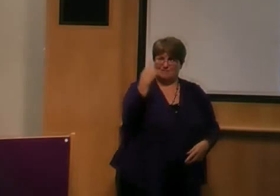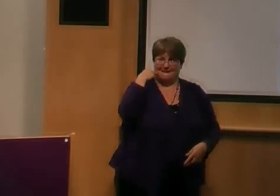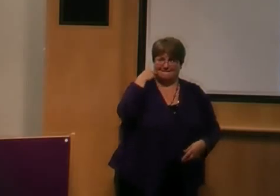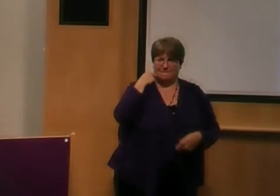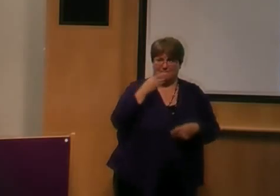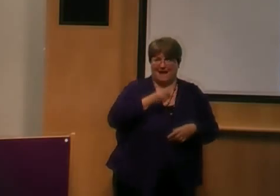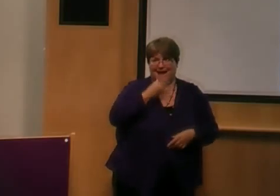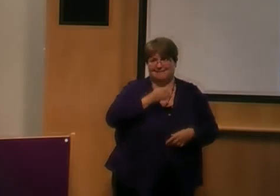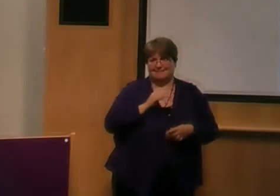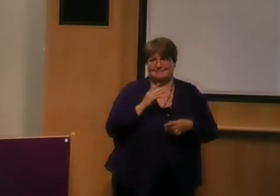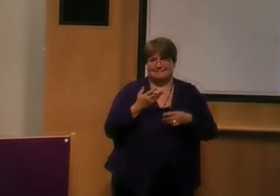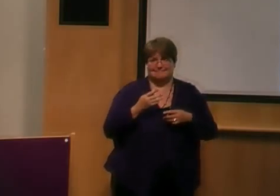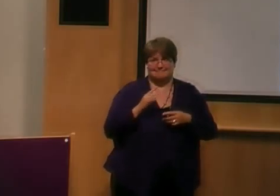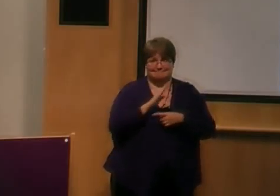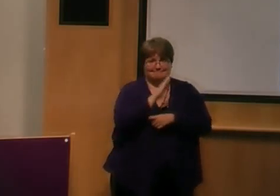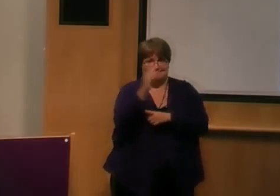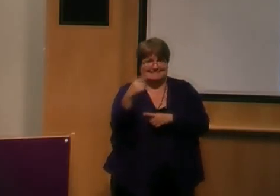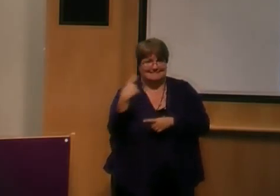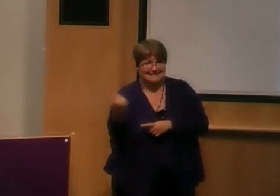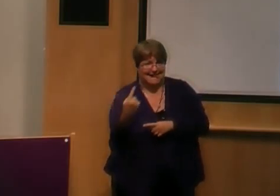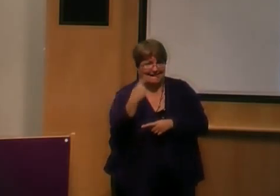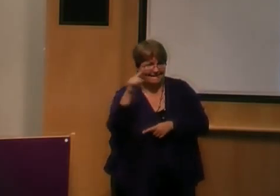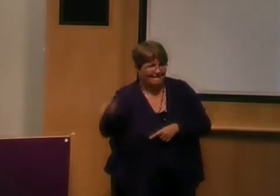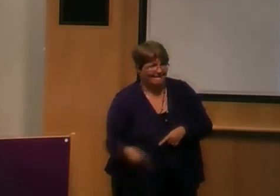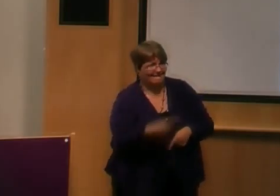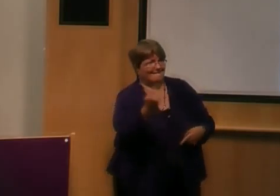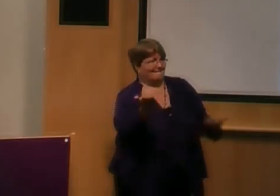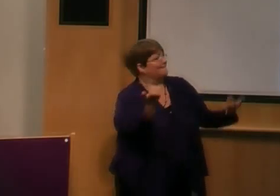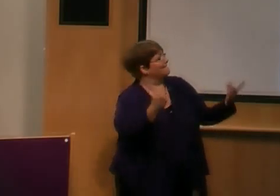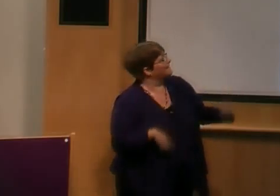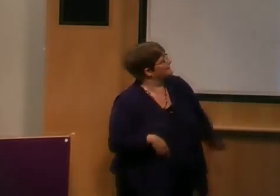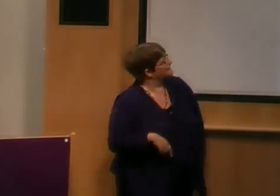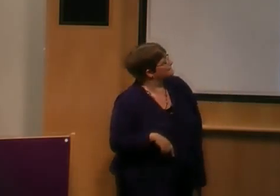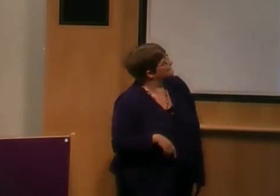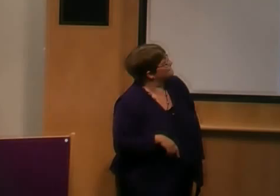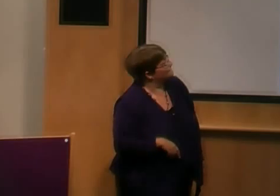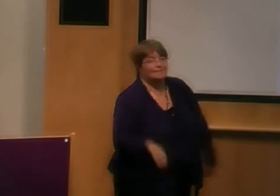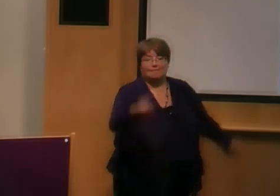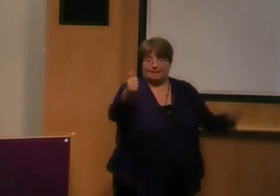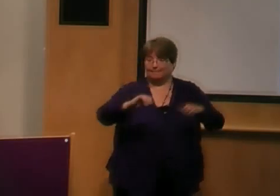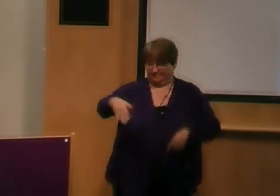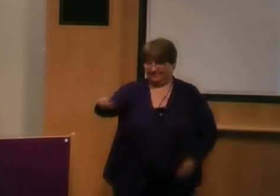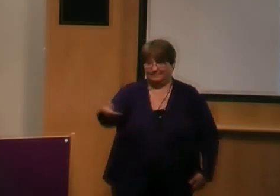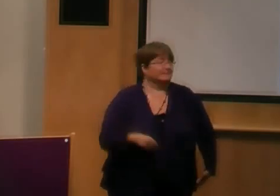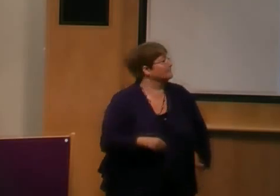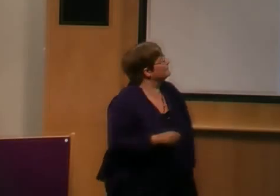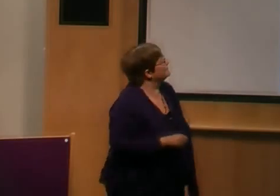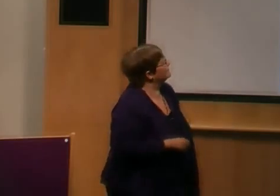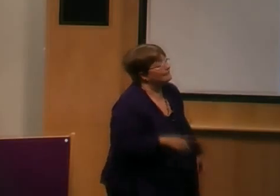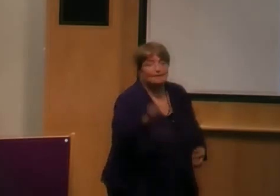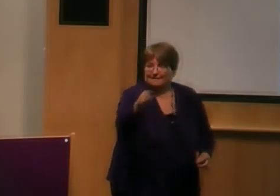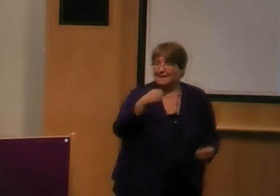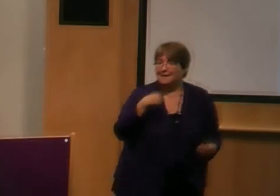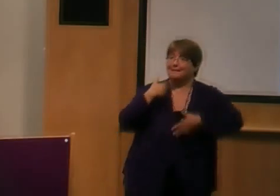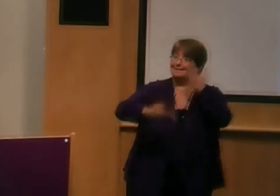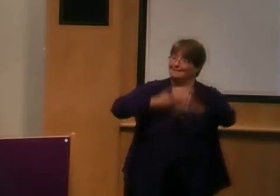And it's the first day of man was talking about the world. So he was an amazing person to come and talk